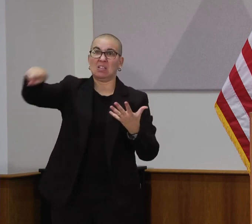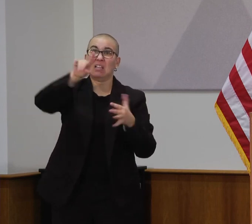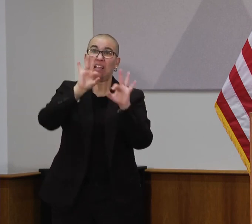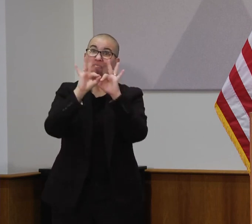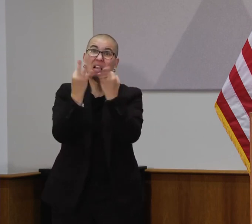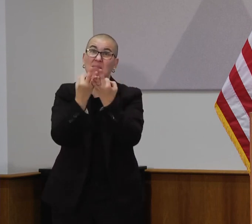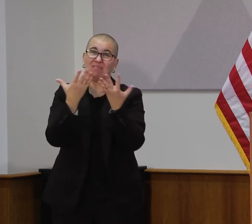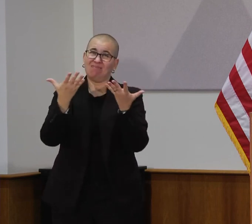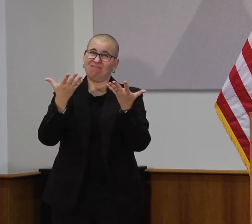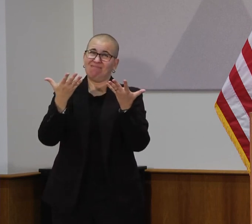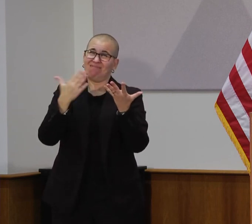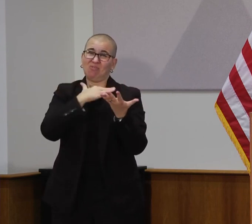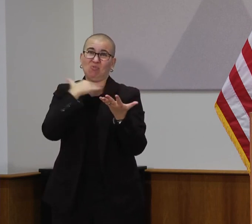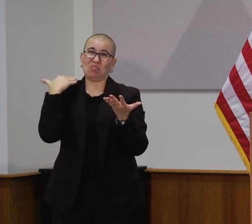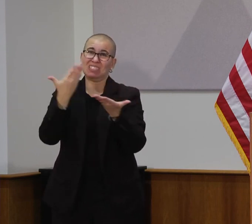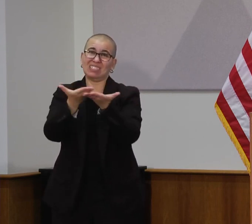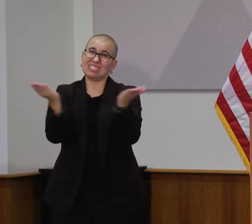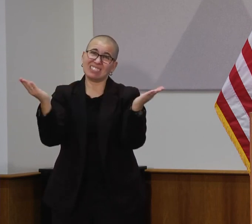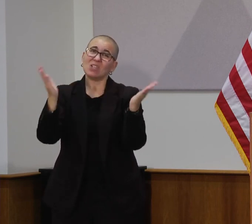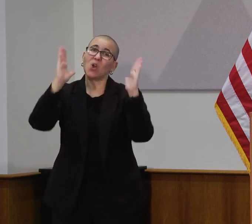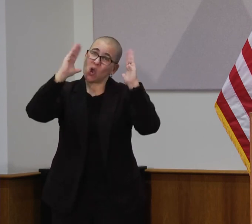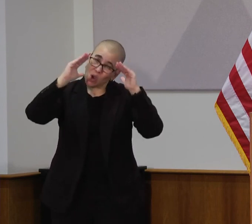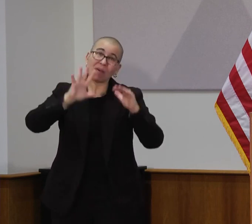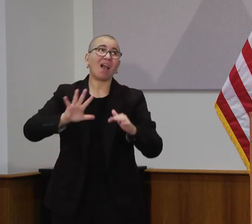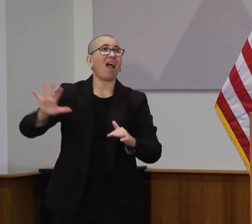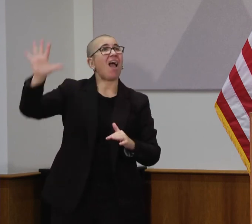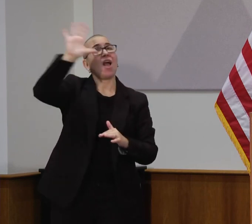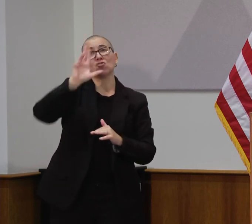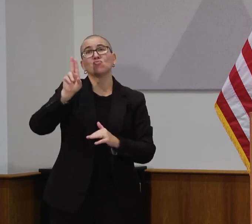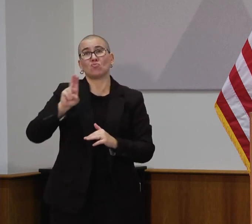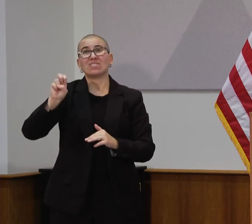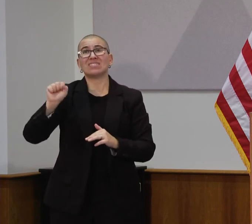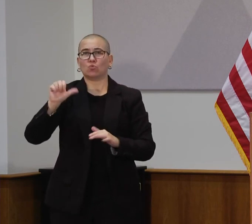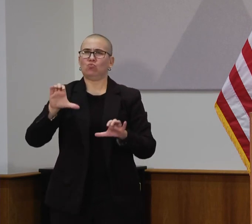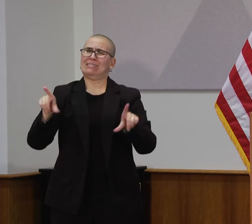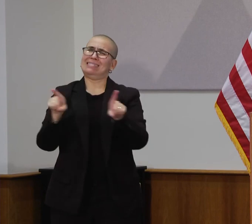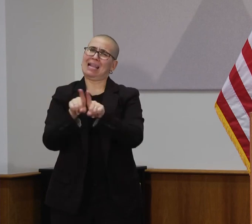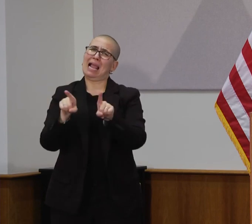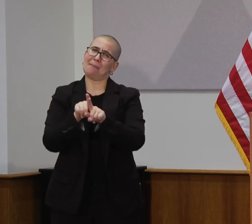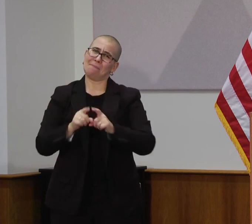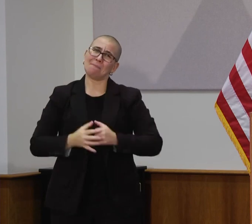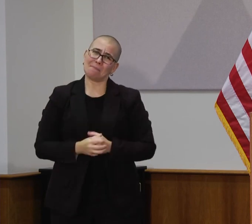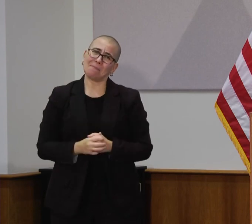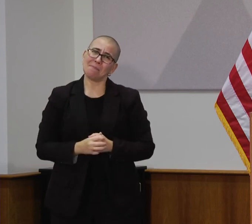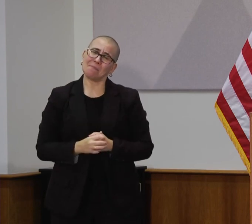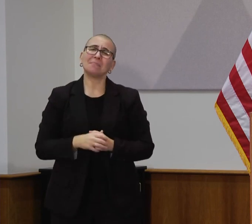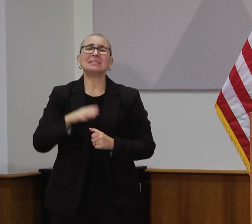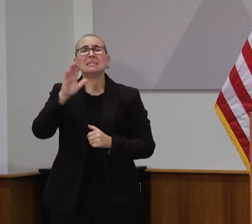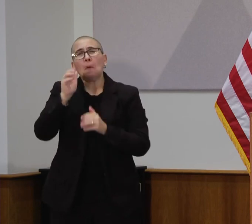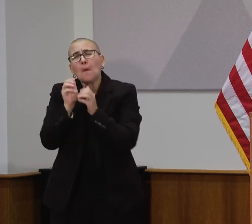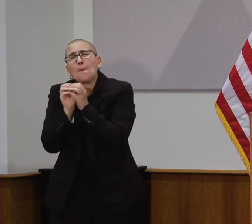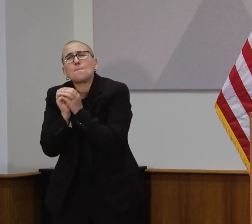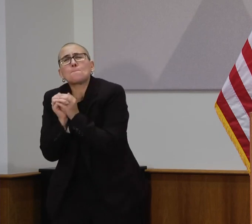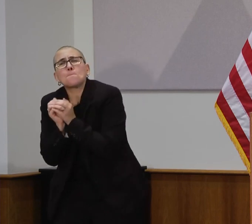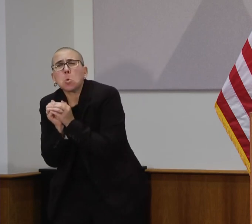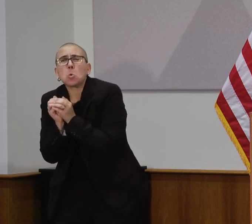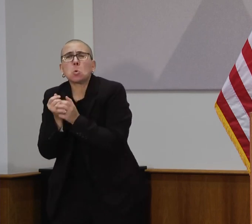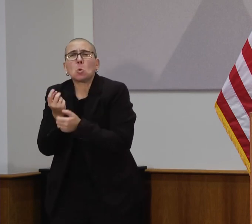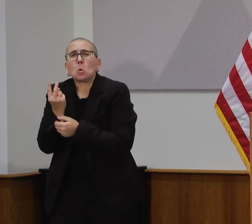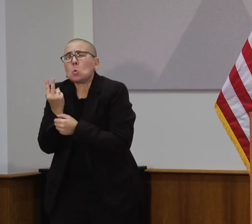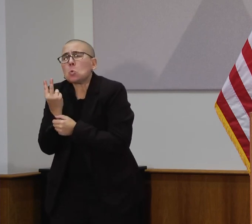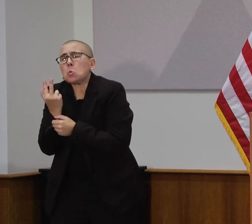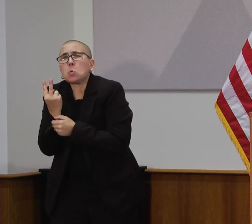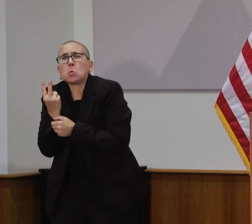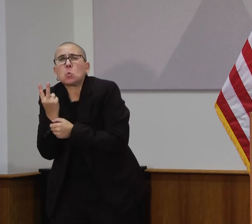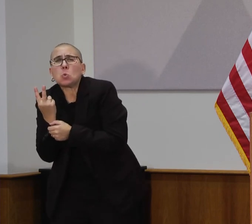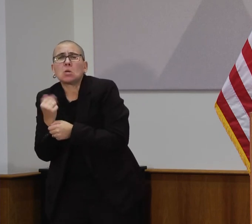the state and the country was in a place where it was safe to get together in smaller groups with a limited number of other households, but we really believe